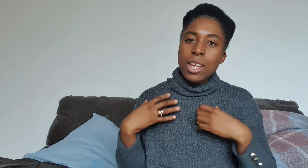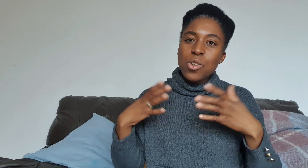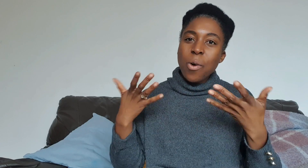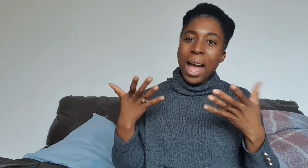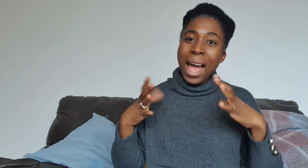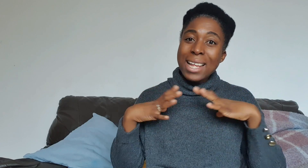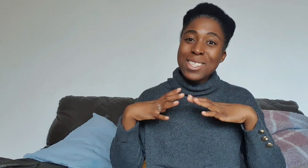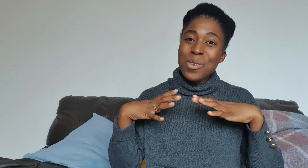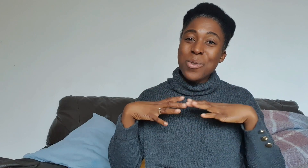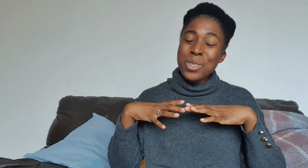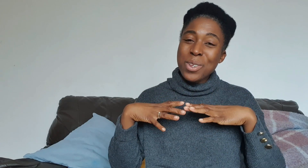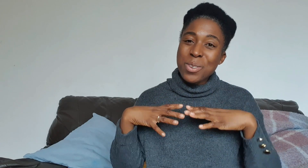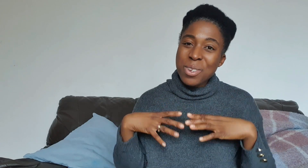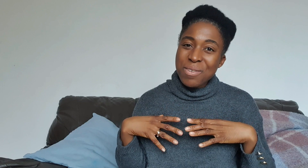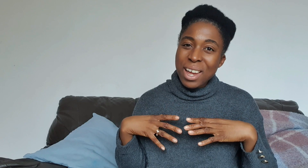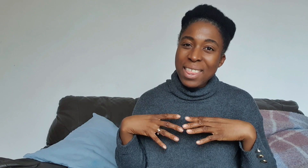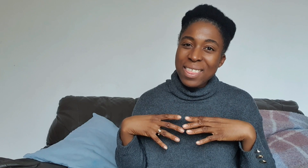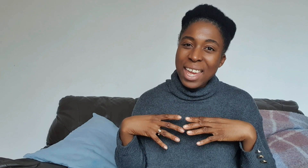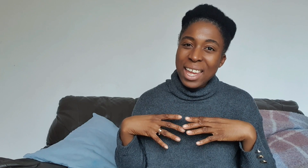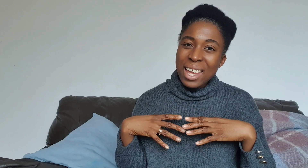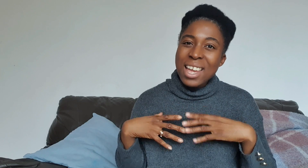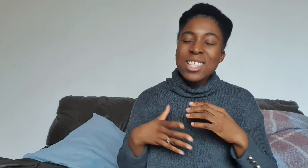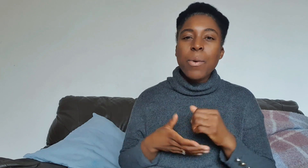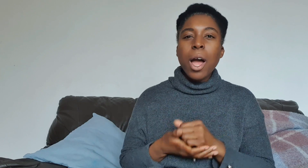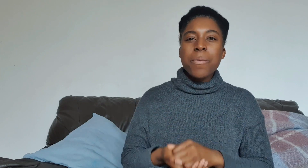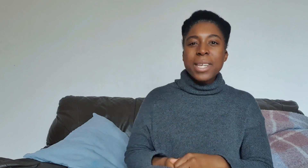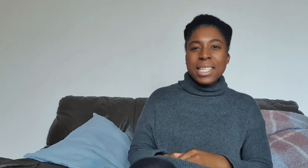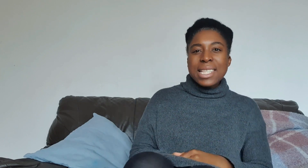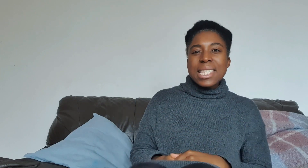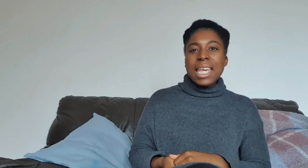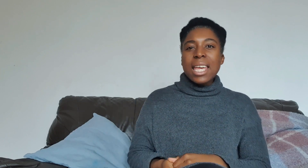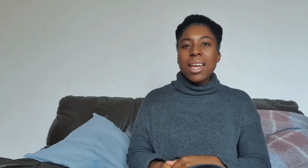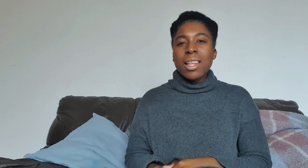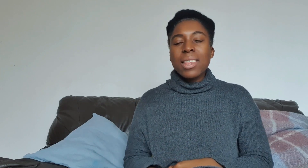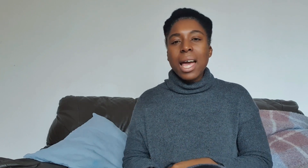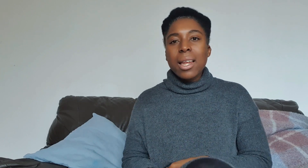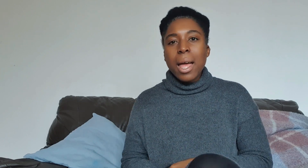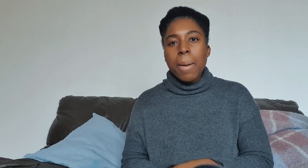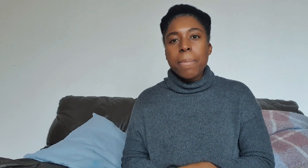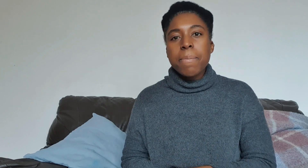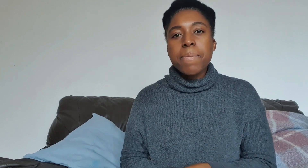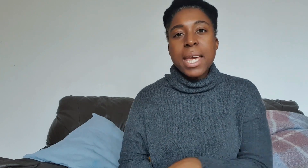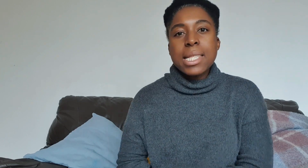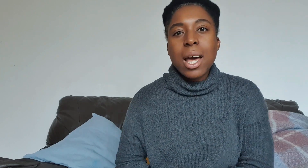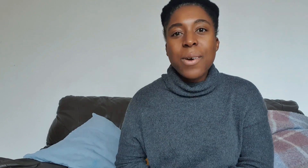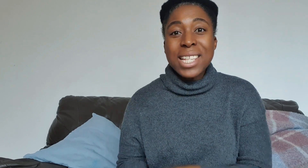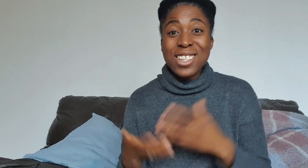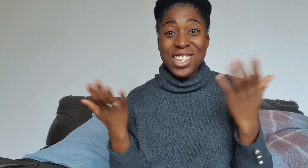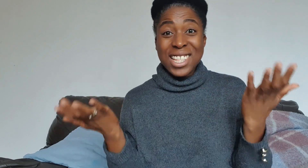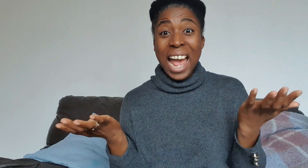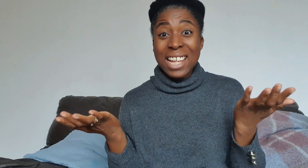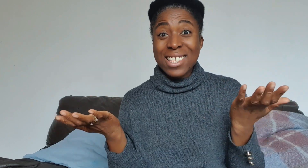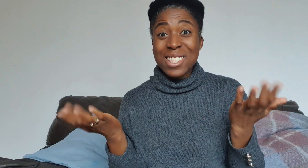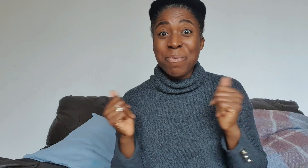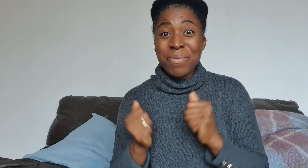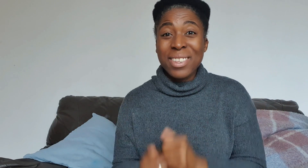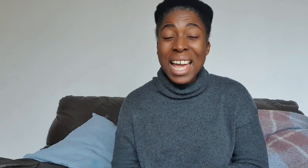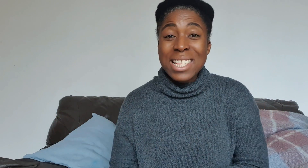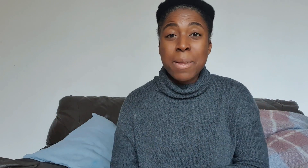your hands are also doing the right thing. So I hope you can see that BSL isn't just hands. That's the